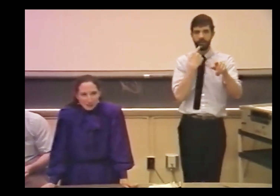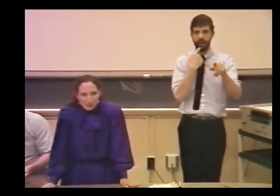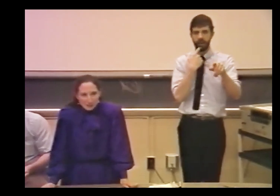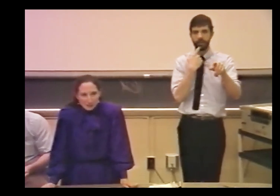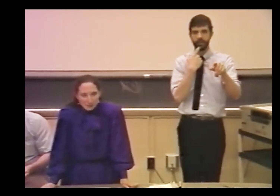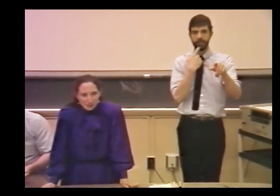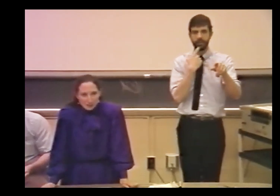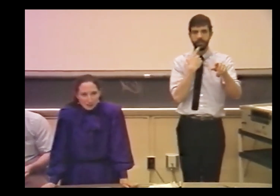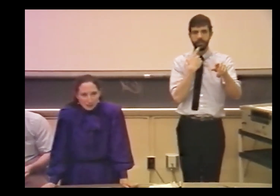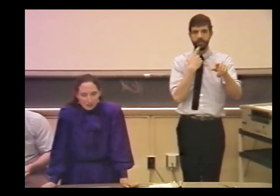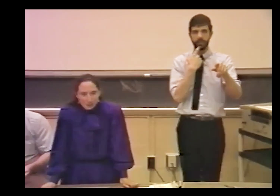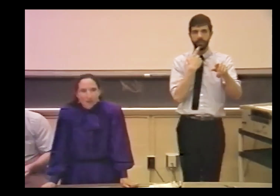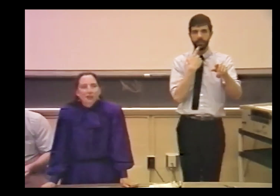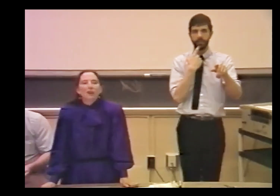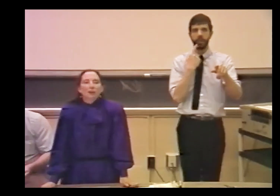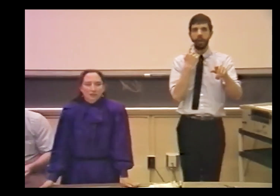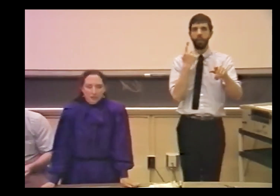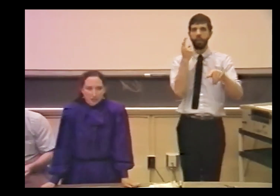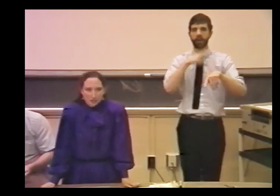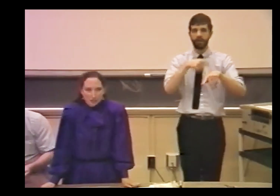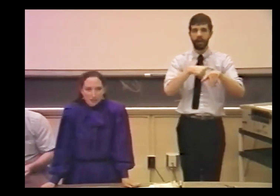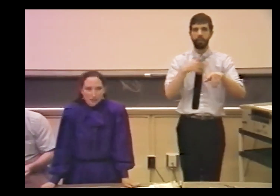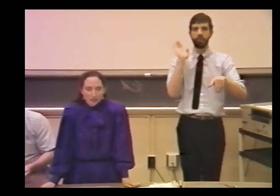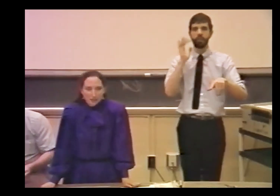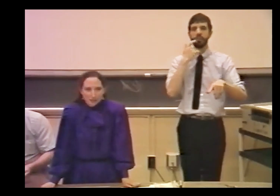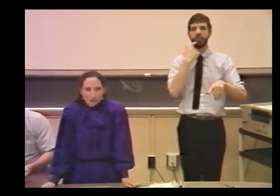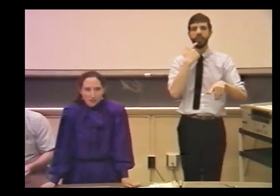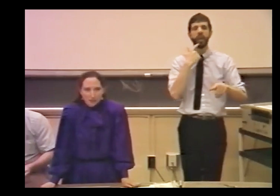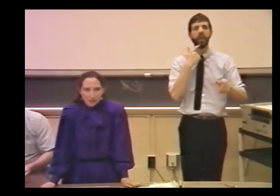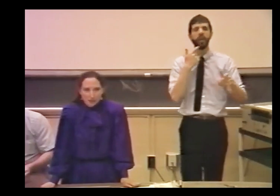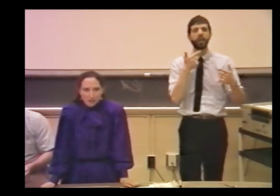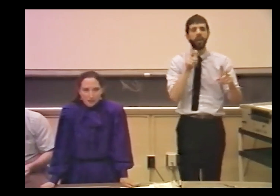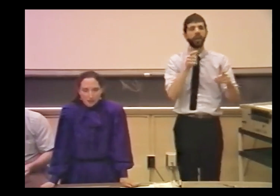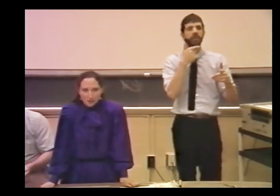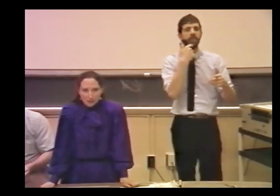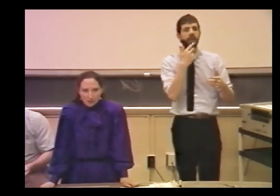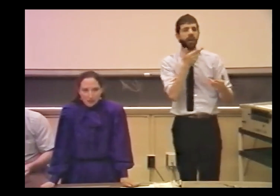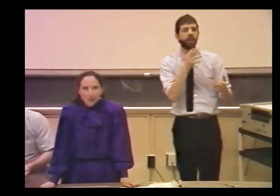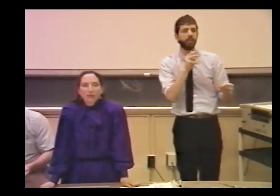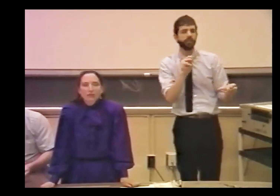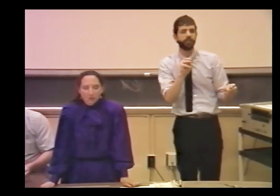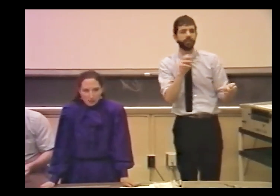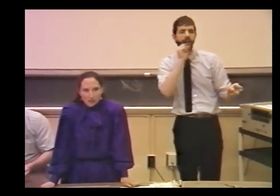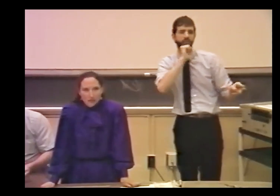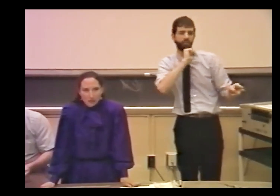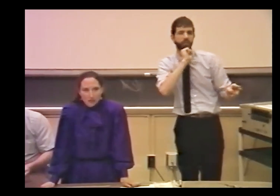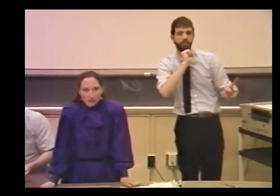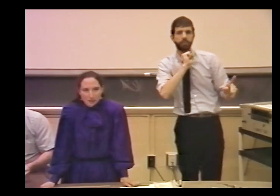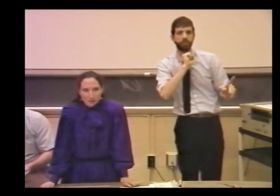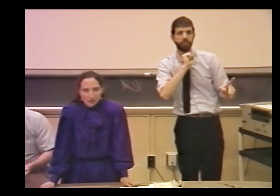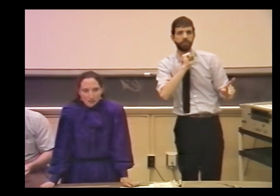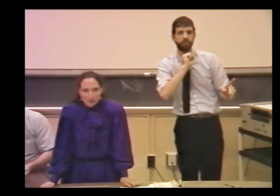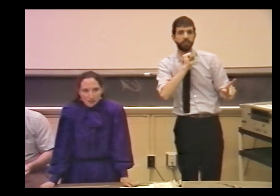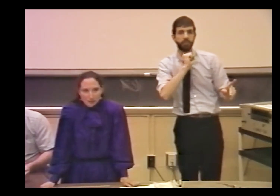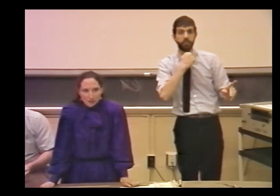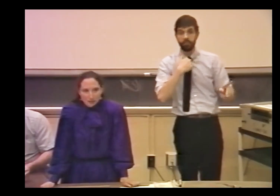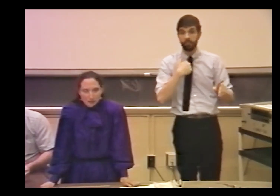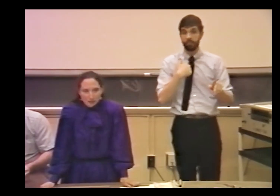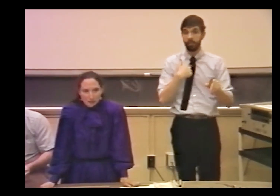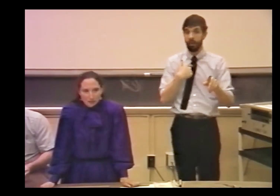At one point earlier you said, let's say ice cream. I might interpret that,